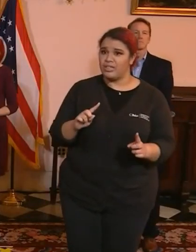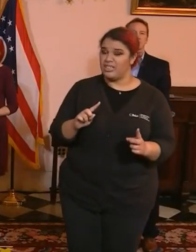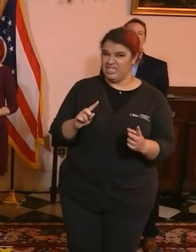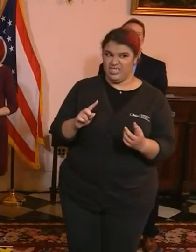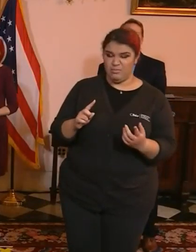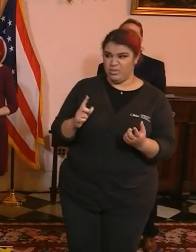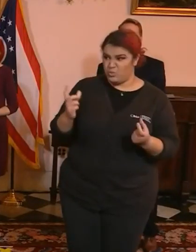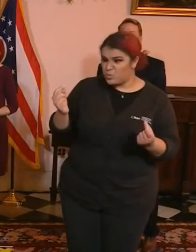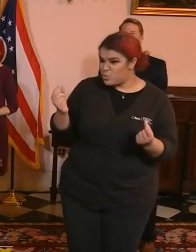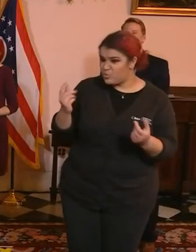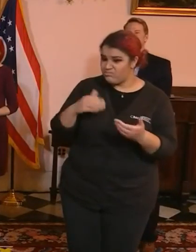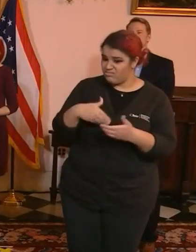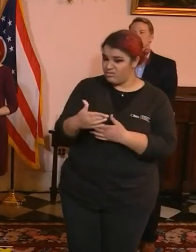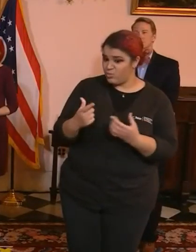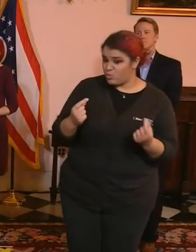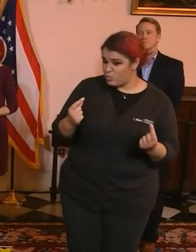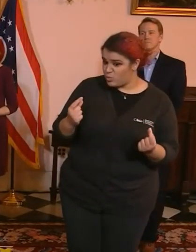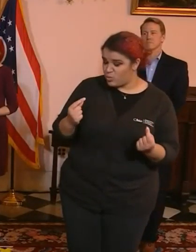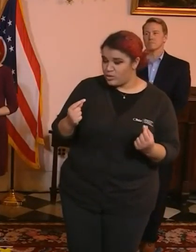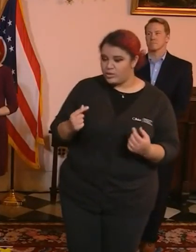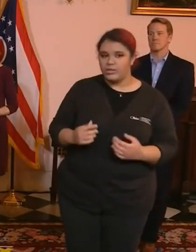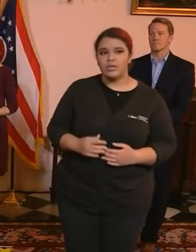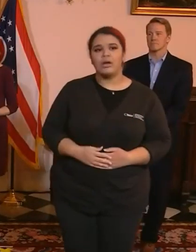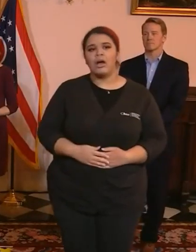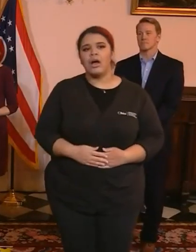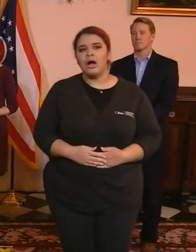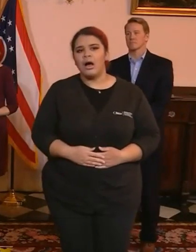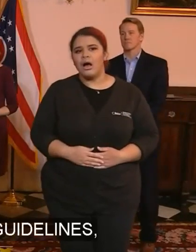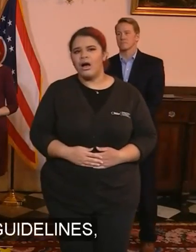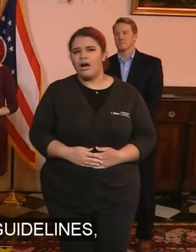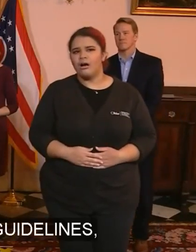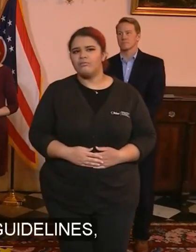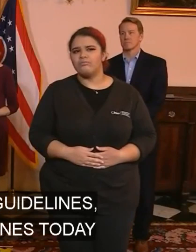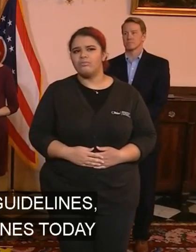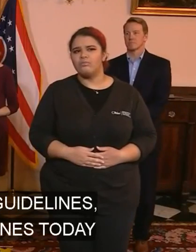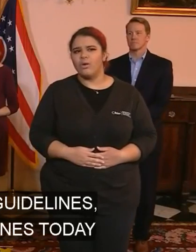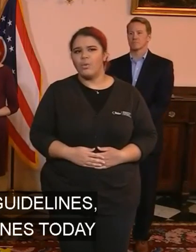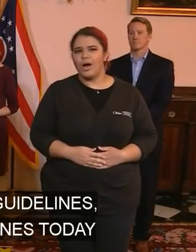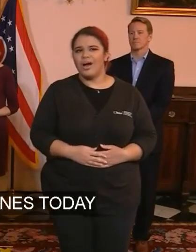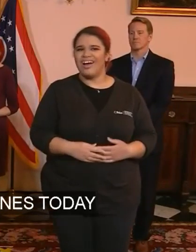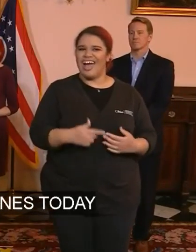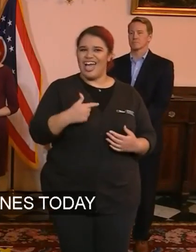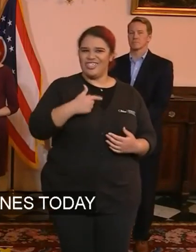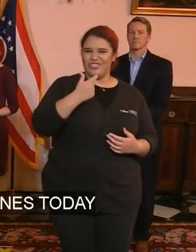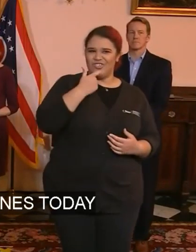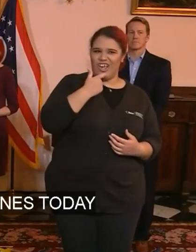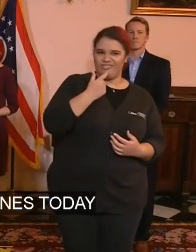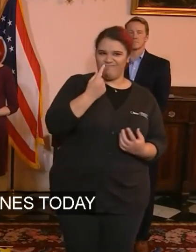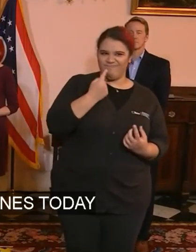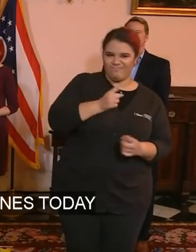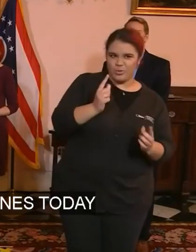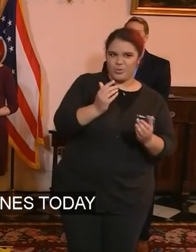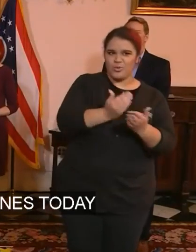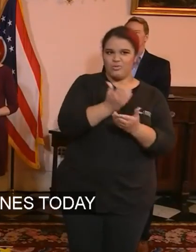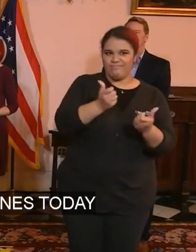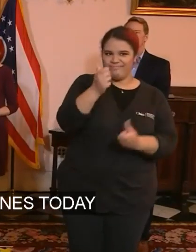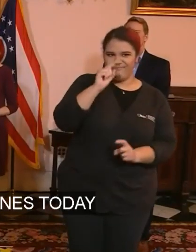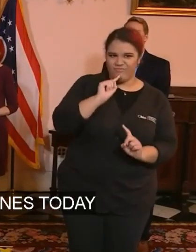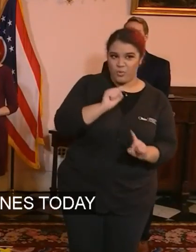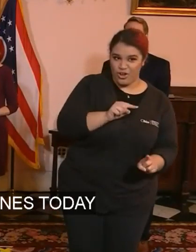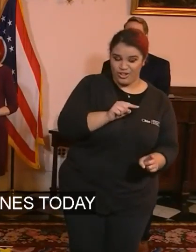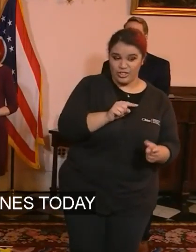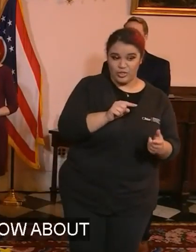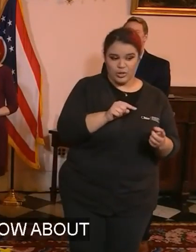thermometers? Well, I'm not sure I know about the new one today, but in general, we would